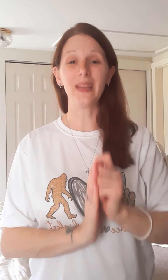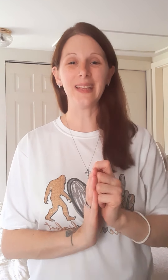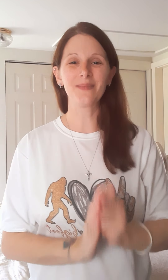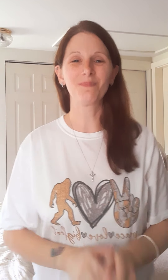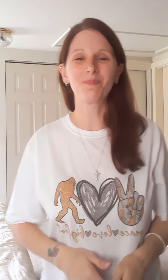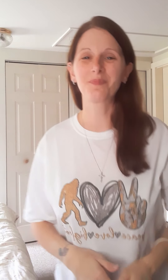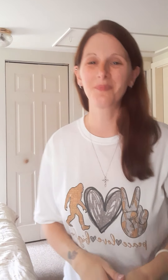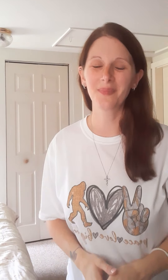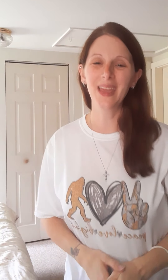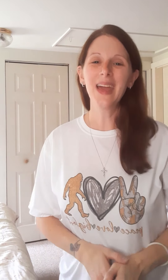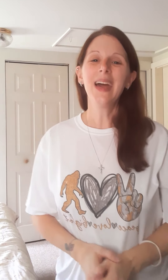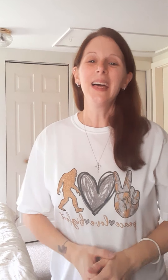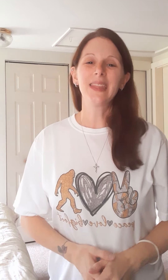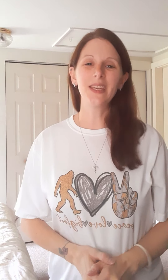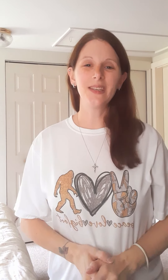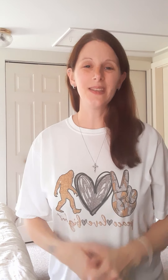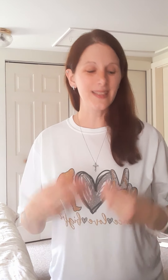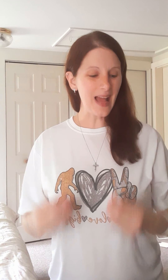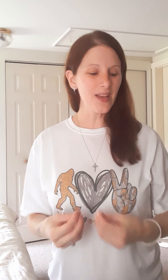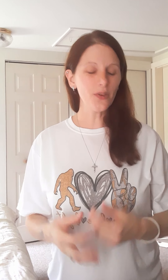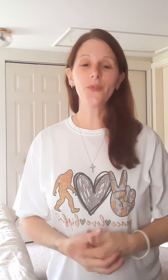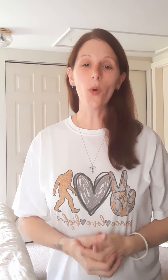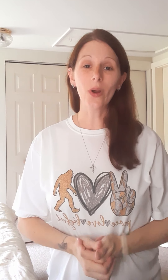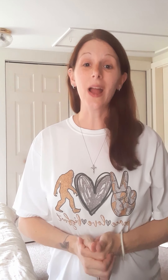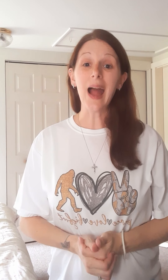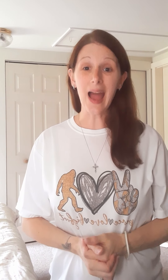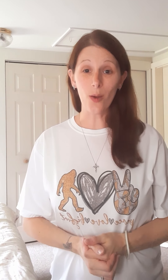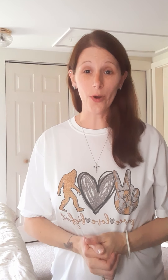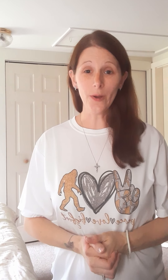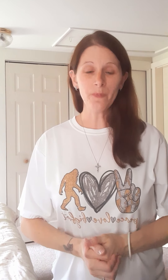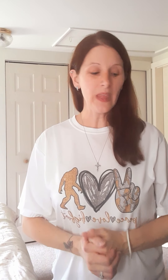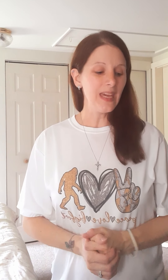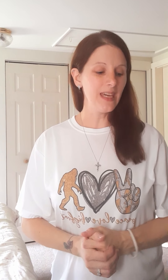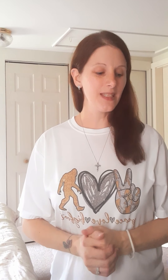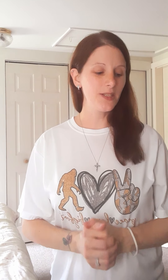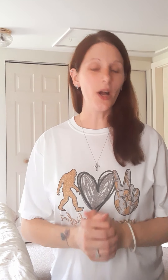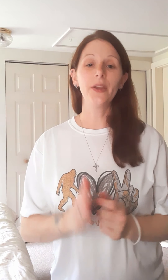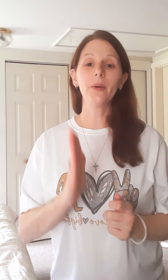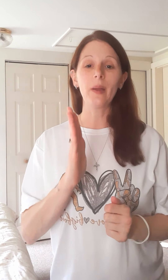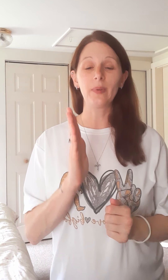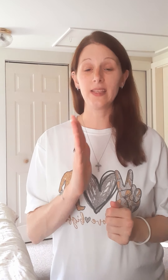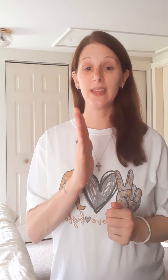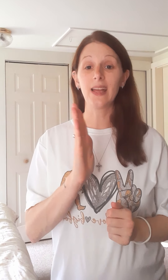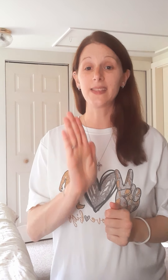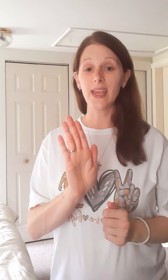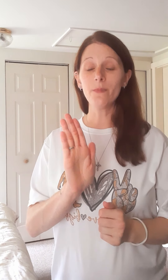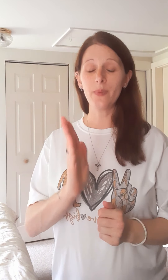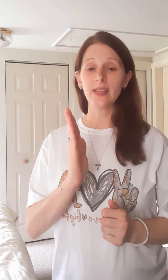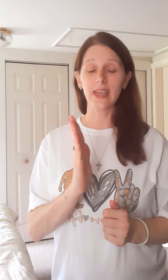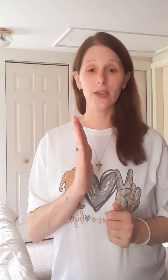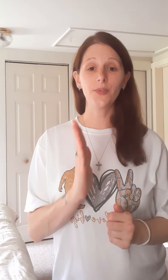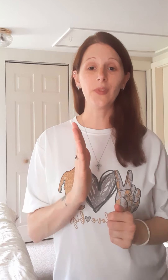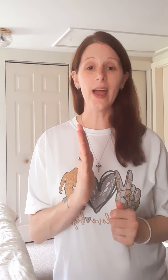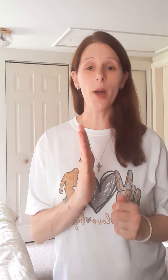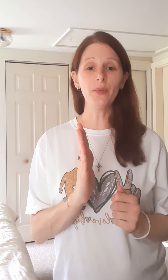Minute. The sign for hour is done by placing that same base hand flat up in